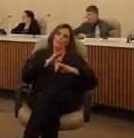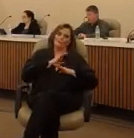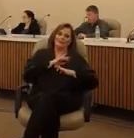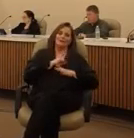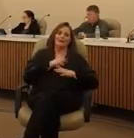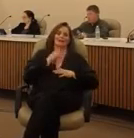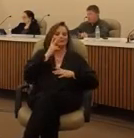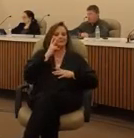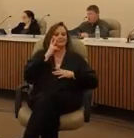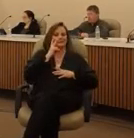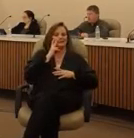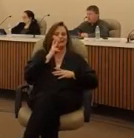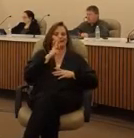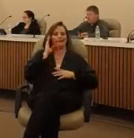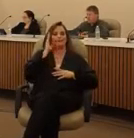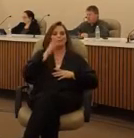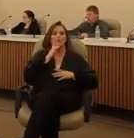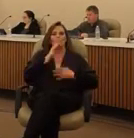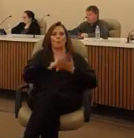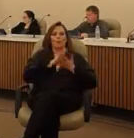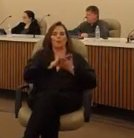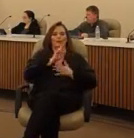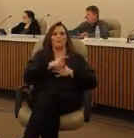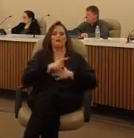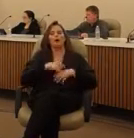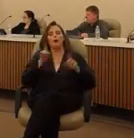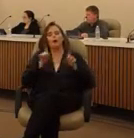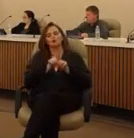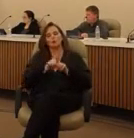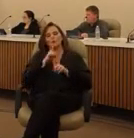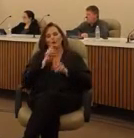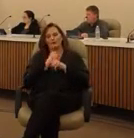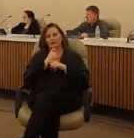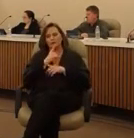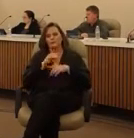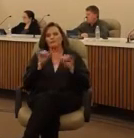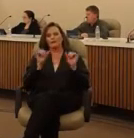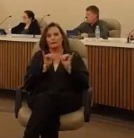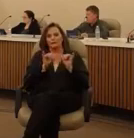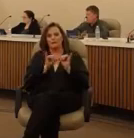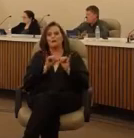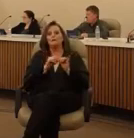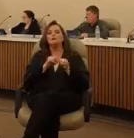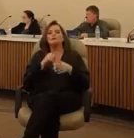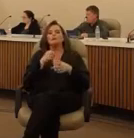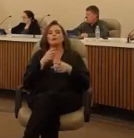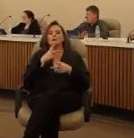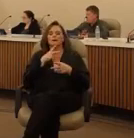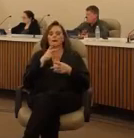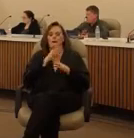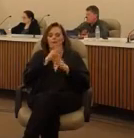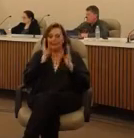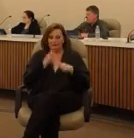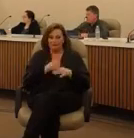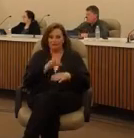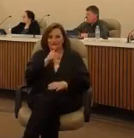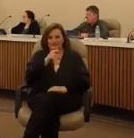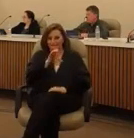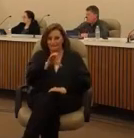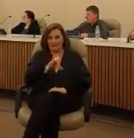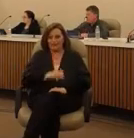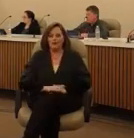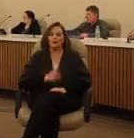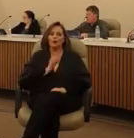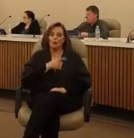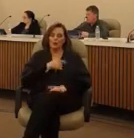also going to, engineering will be paying close attention to the DEC cleanup, especially because We appreciate that. we want to make